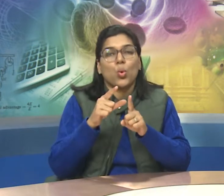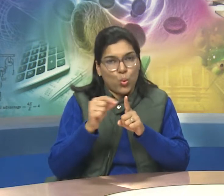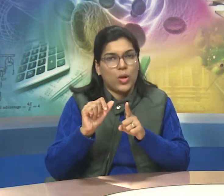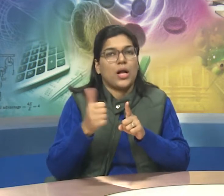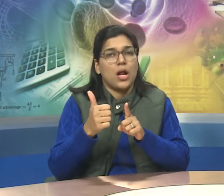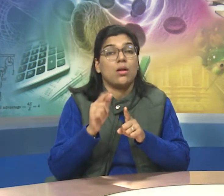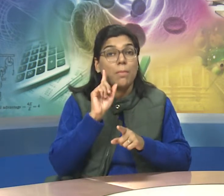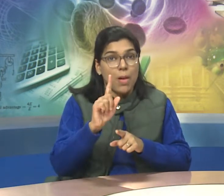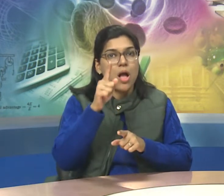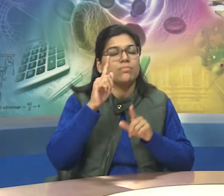pressure